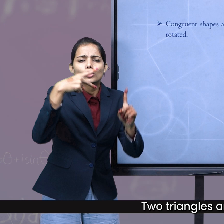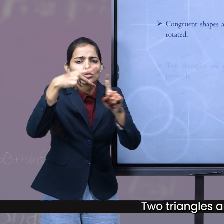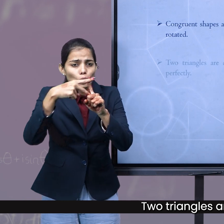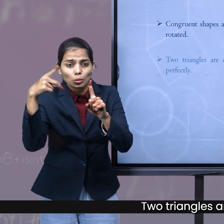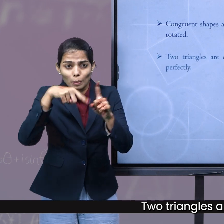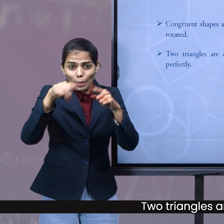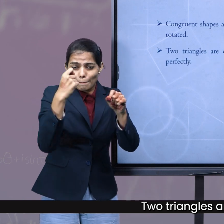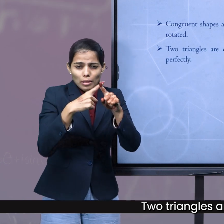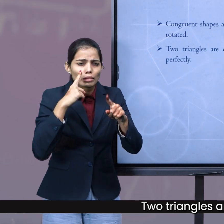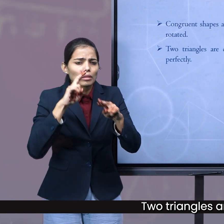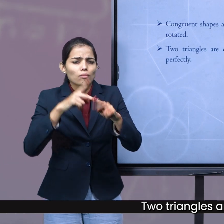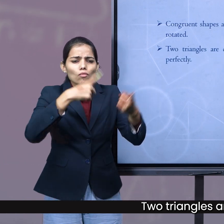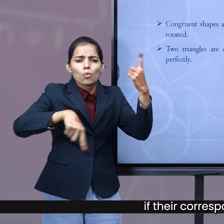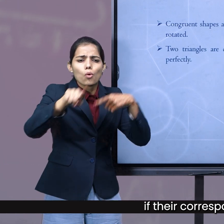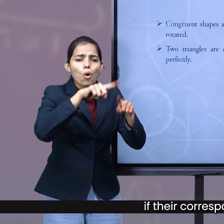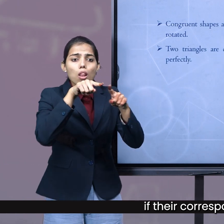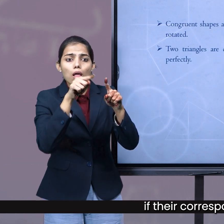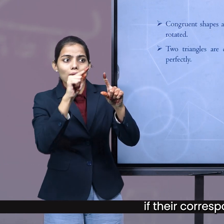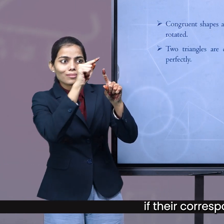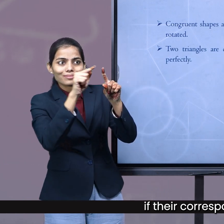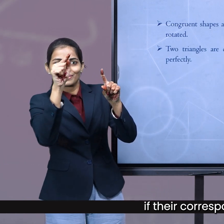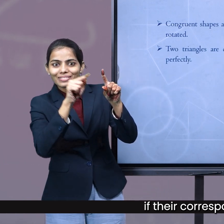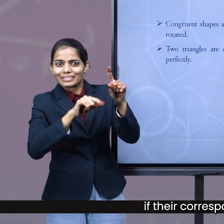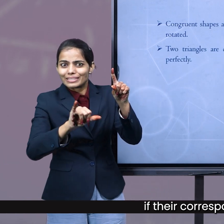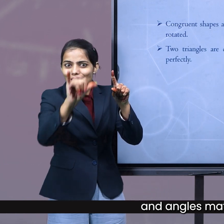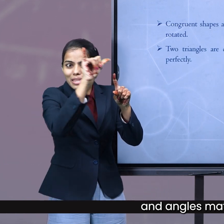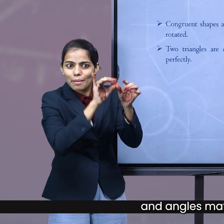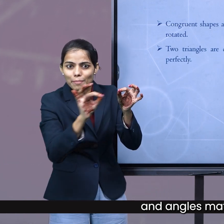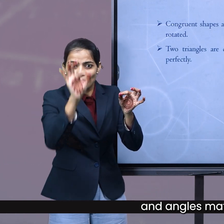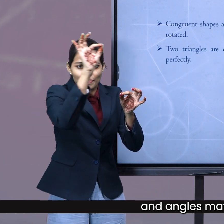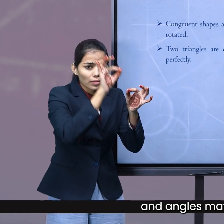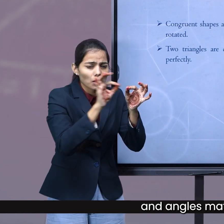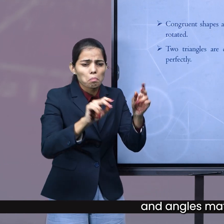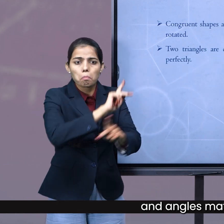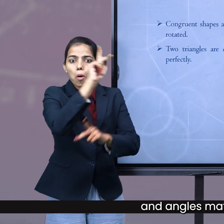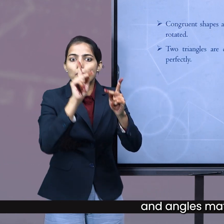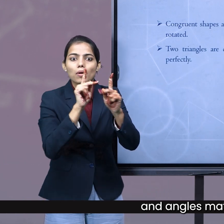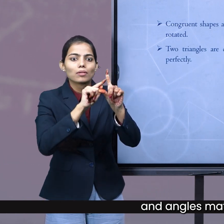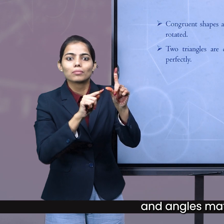Two triangles are congruent if their corresponding sides and angles match perfectly.